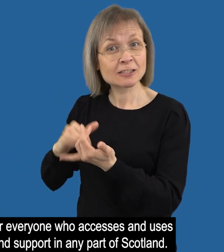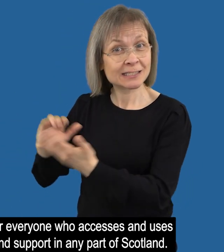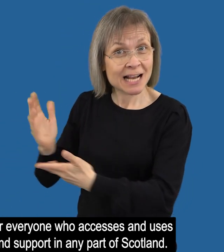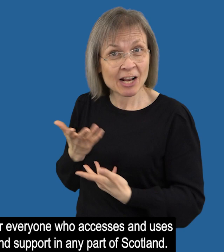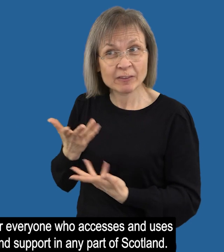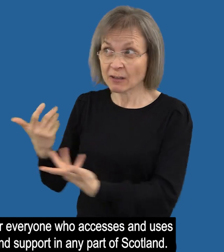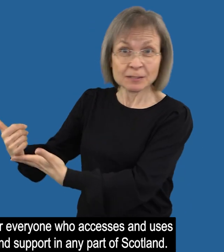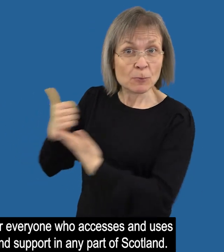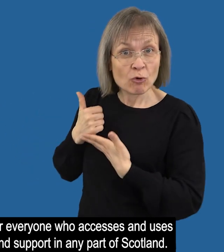part of Scotland.